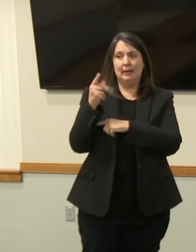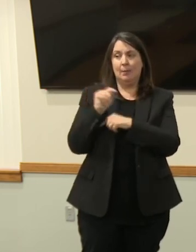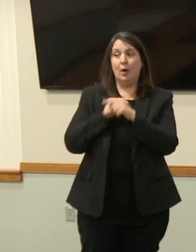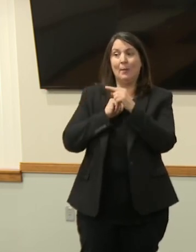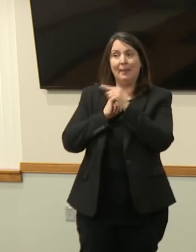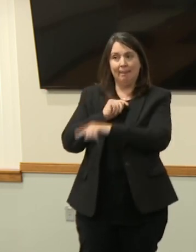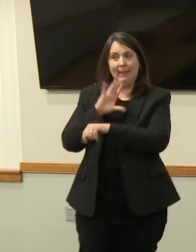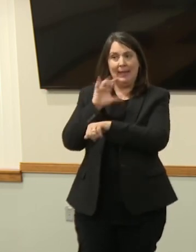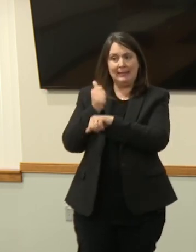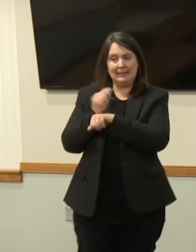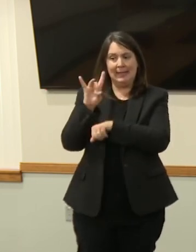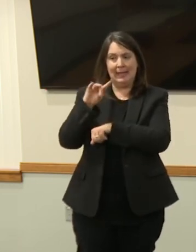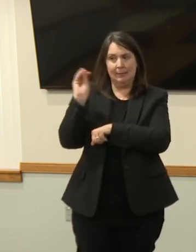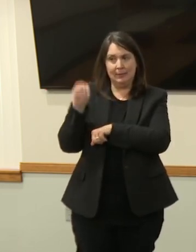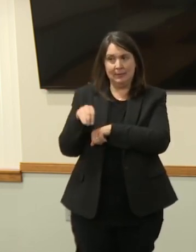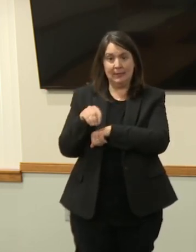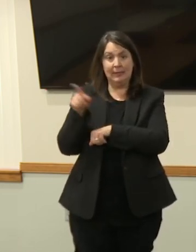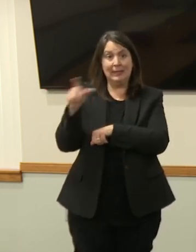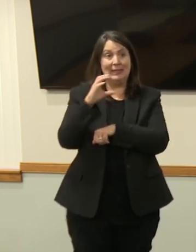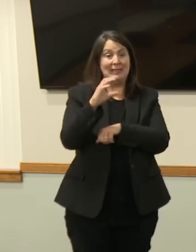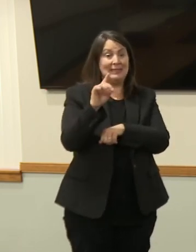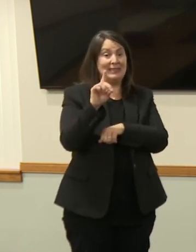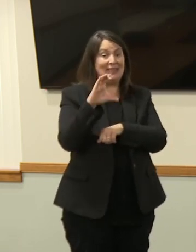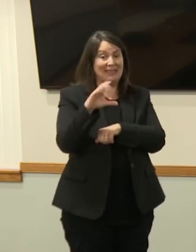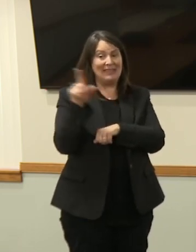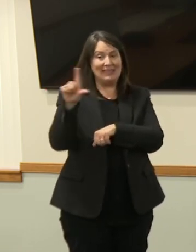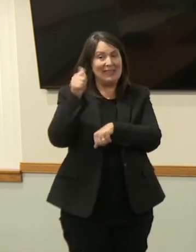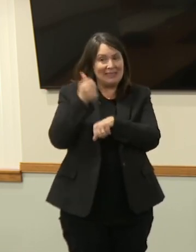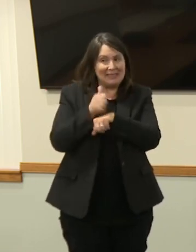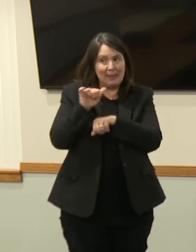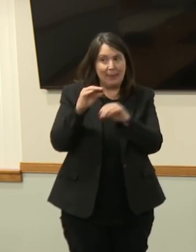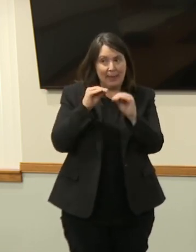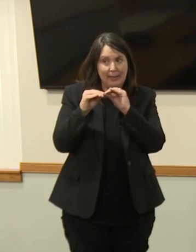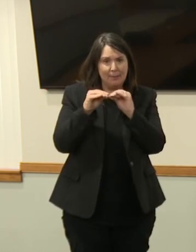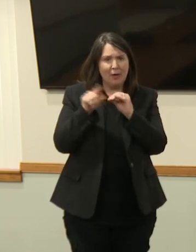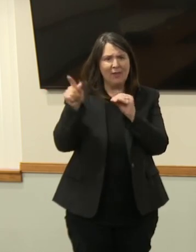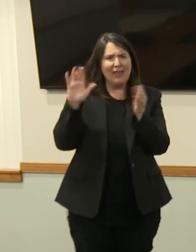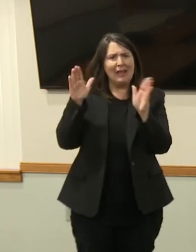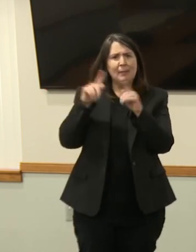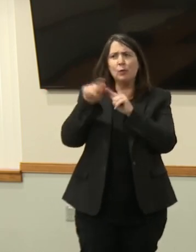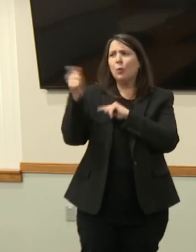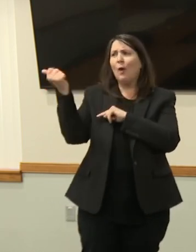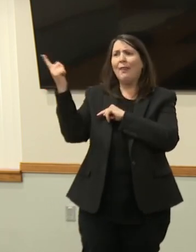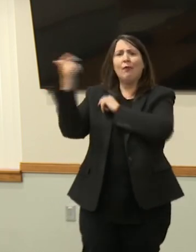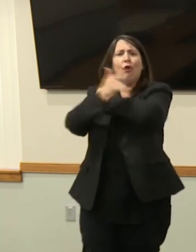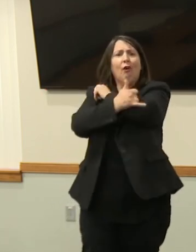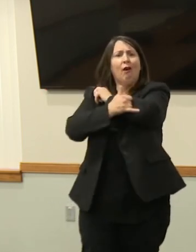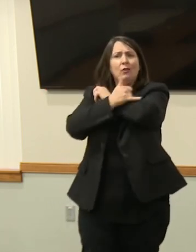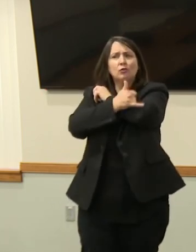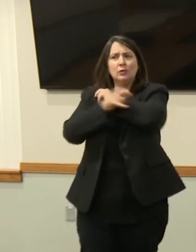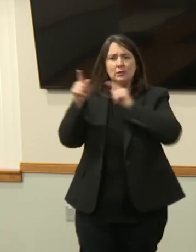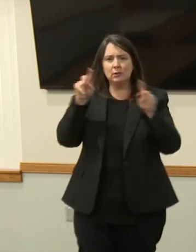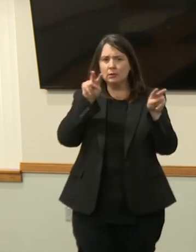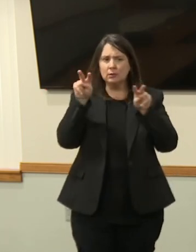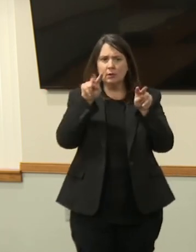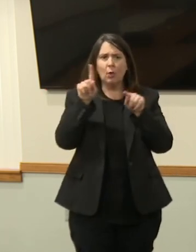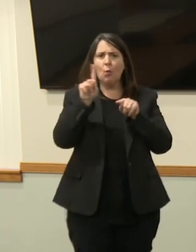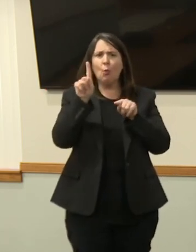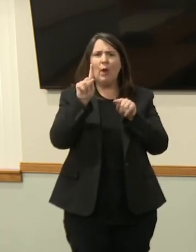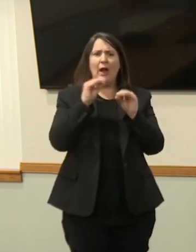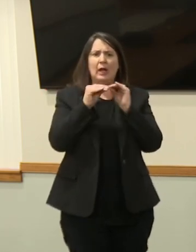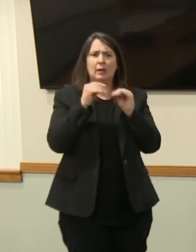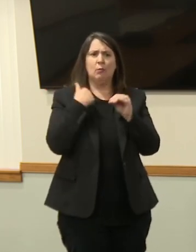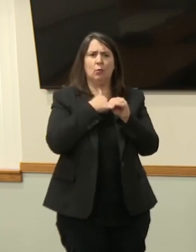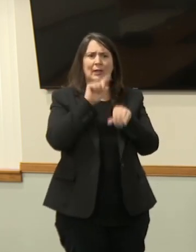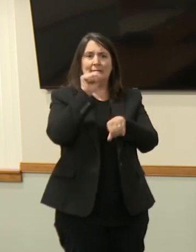and other countries that were doing mass testing to understand from a surveillance point what is that kind of level that we needed to be at. But